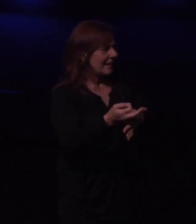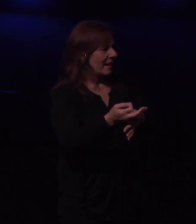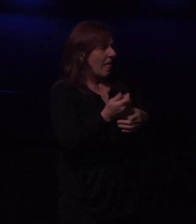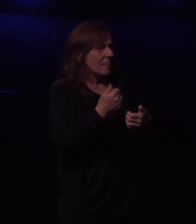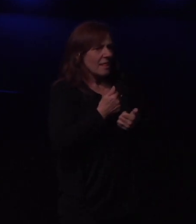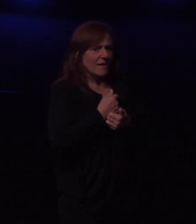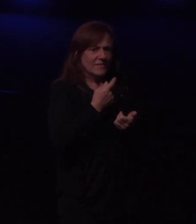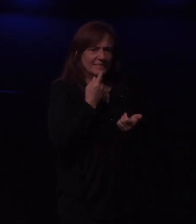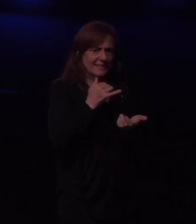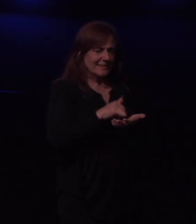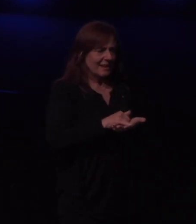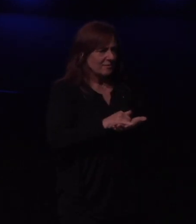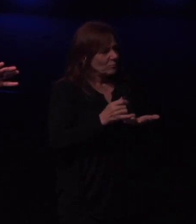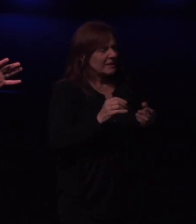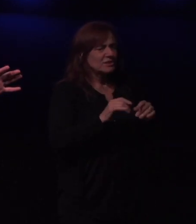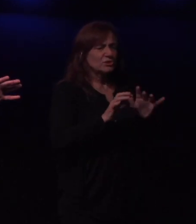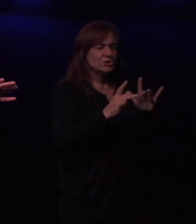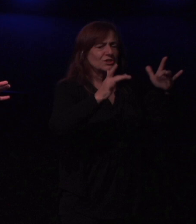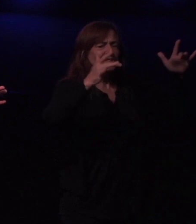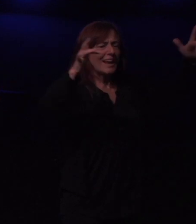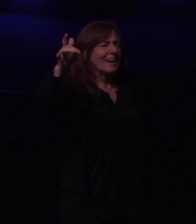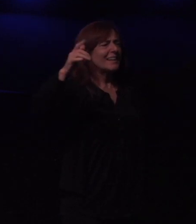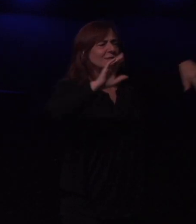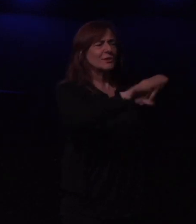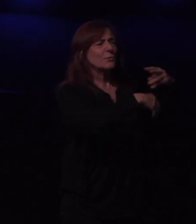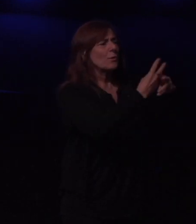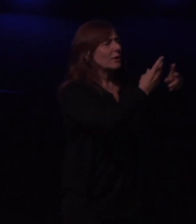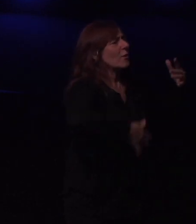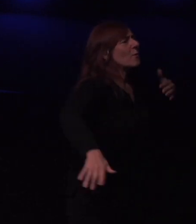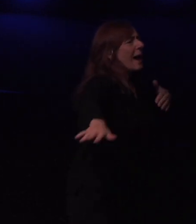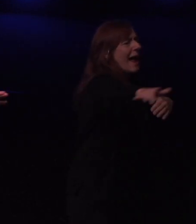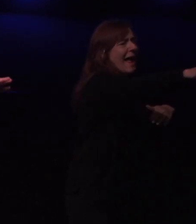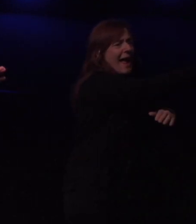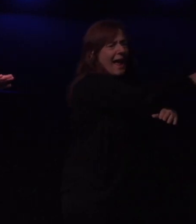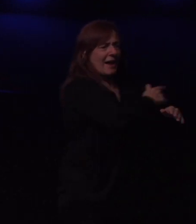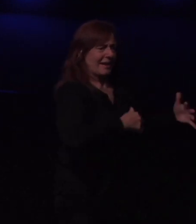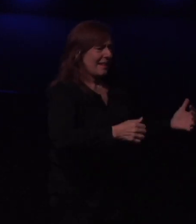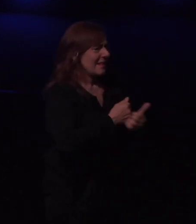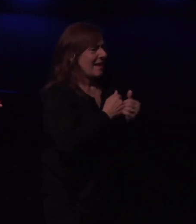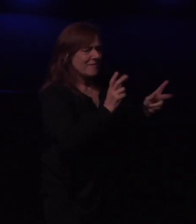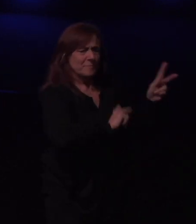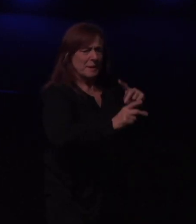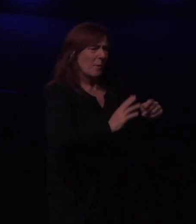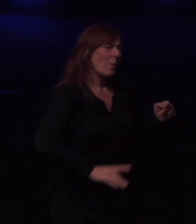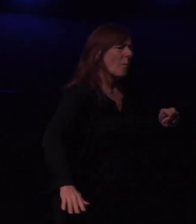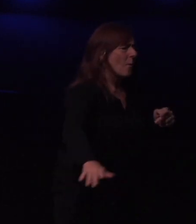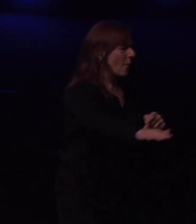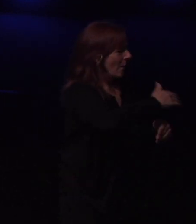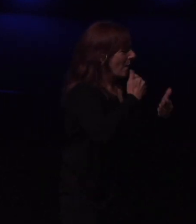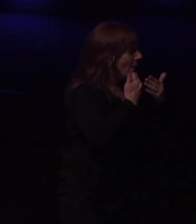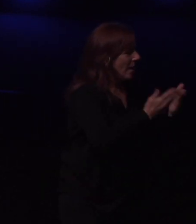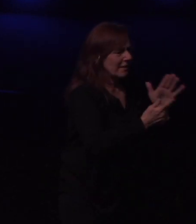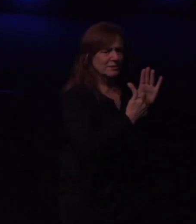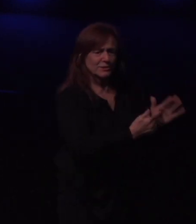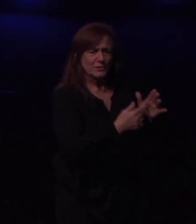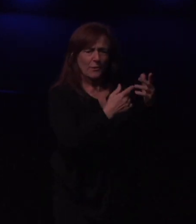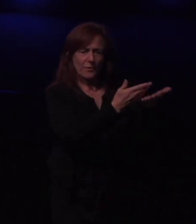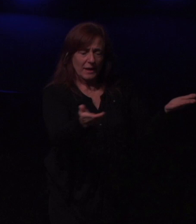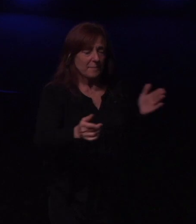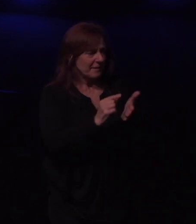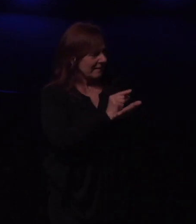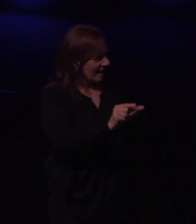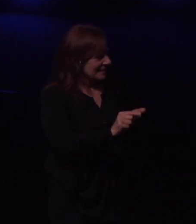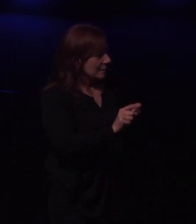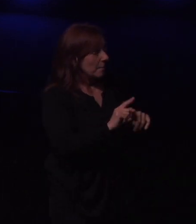in there. Yeah, we need to shine our light into the world around us. We need to love people well and show them the